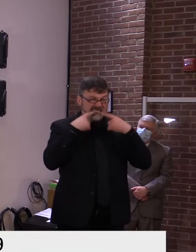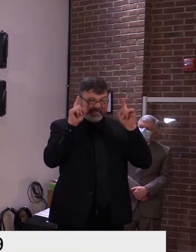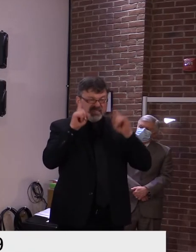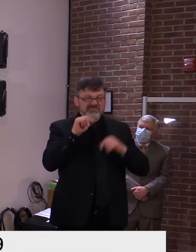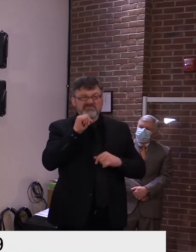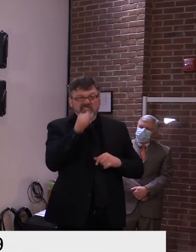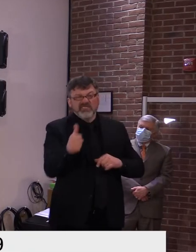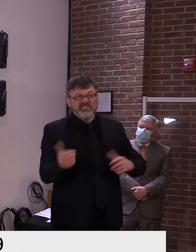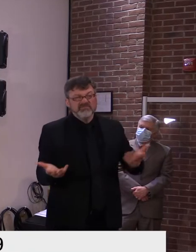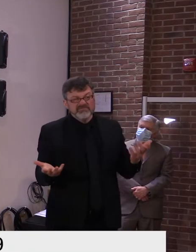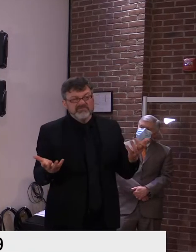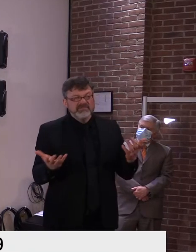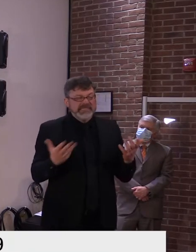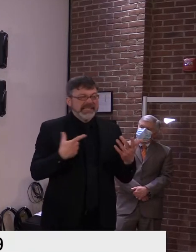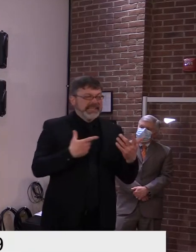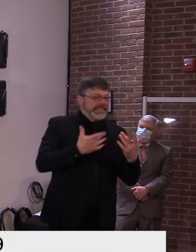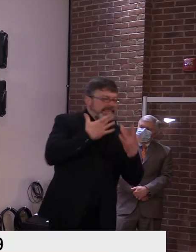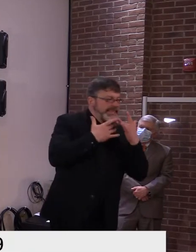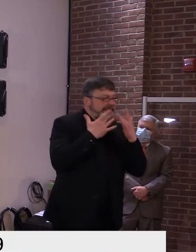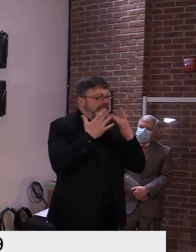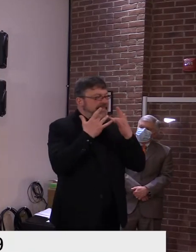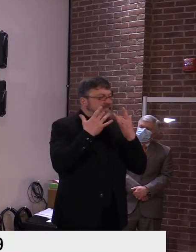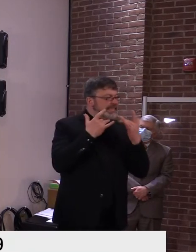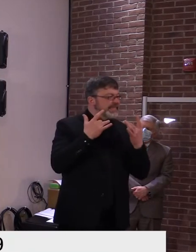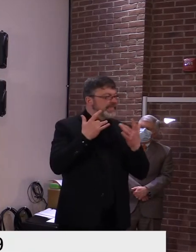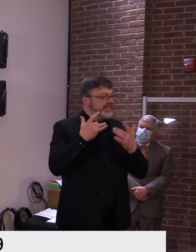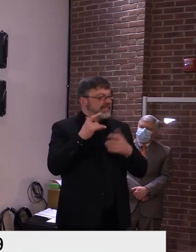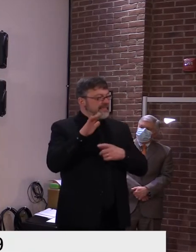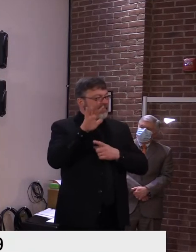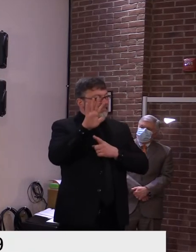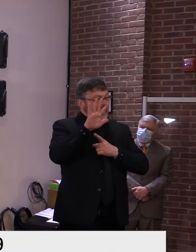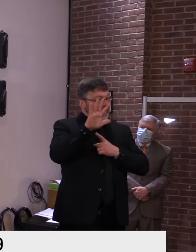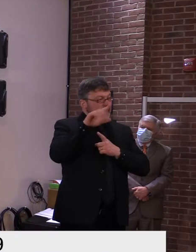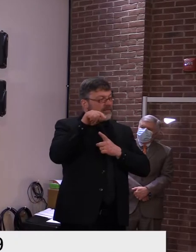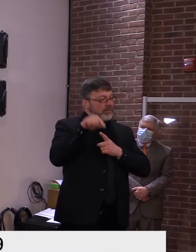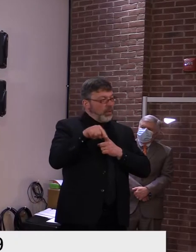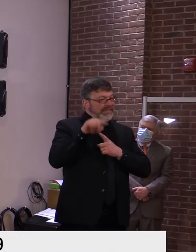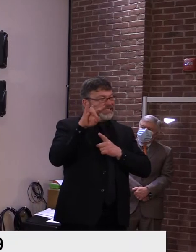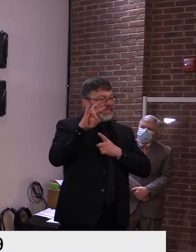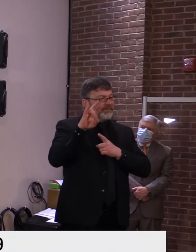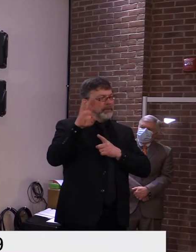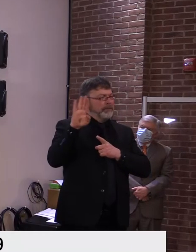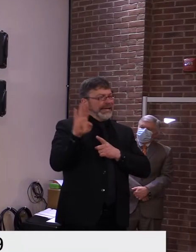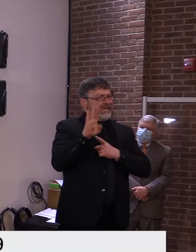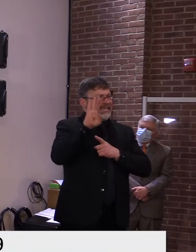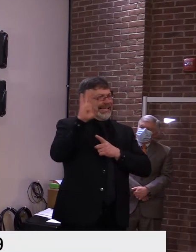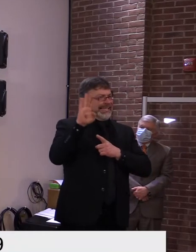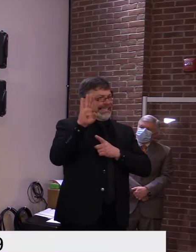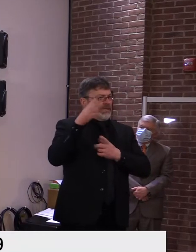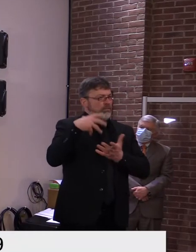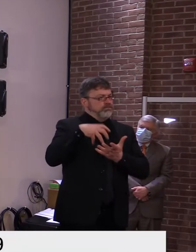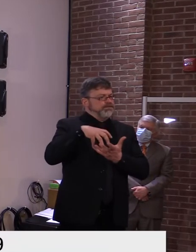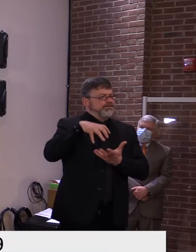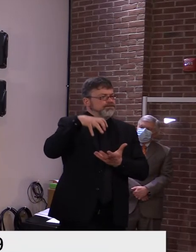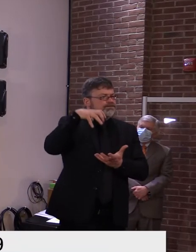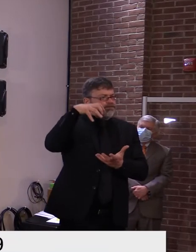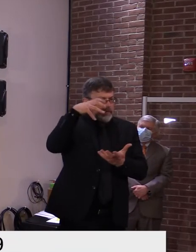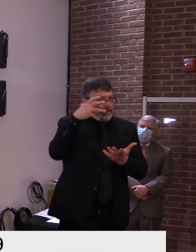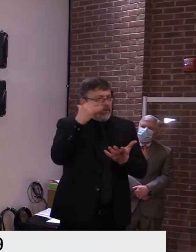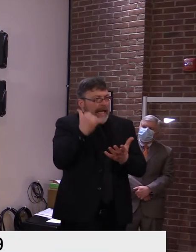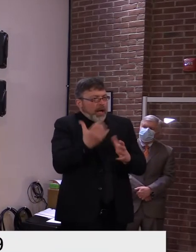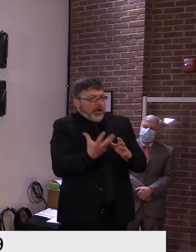become realistic. $5.7 billion unfunded liability, it's not sustainable. It's not fair to them, because in the